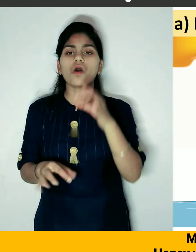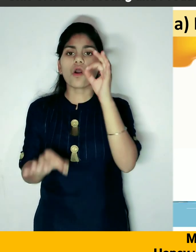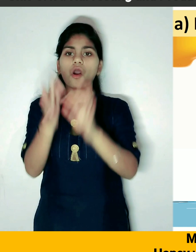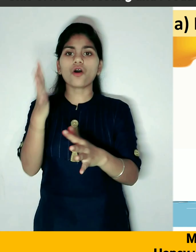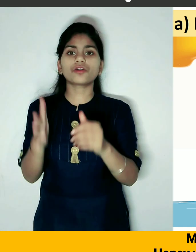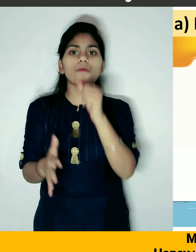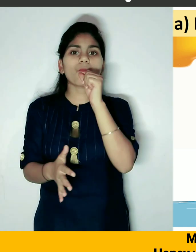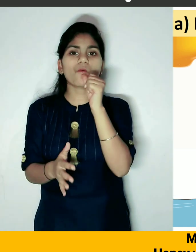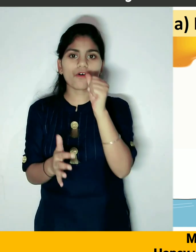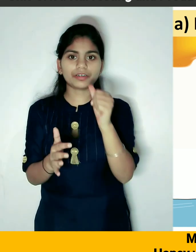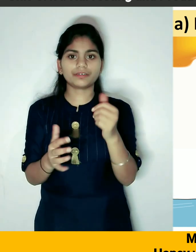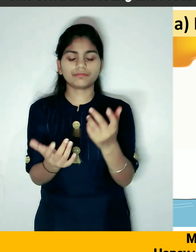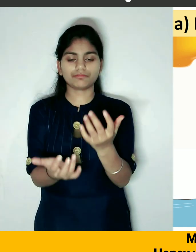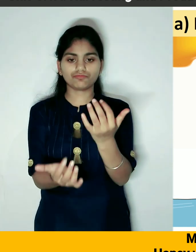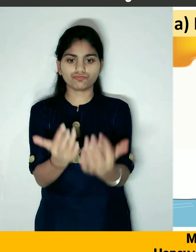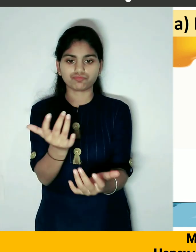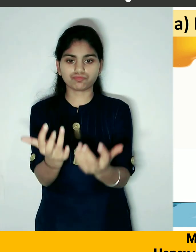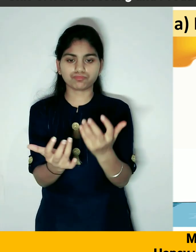wax.